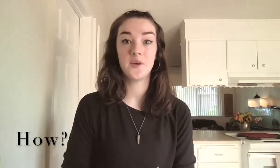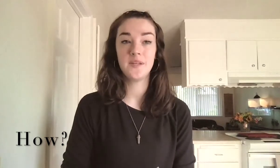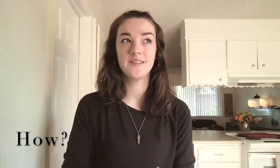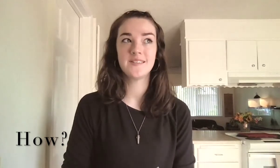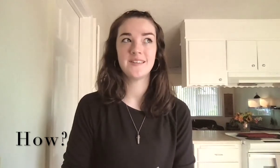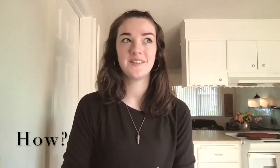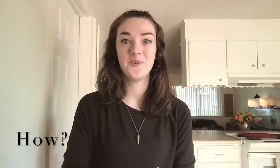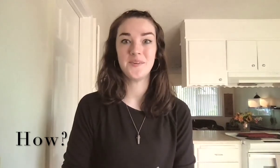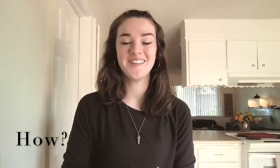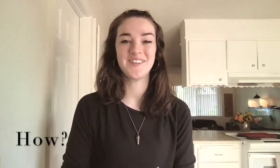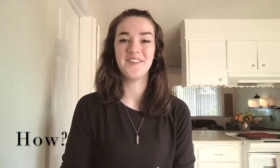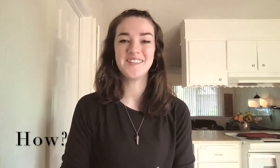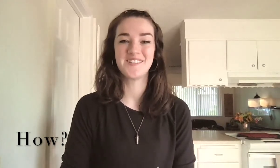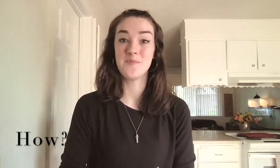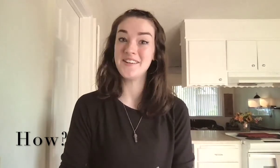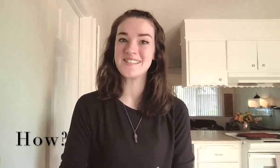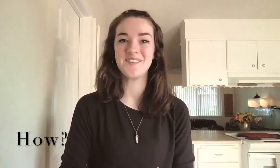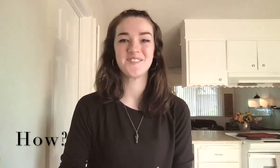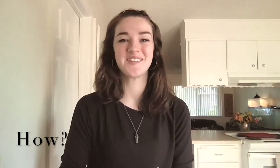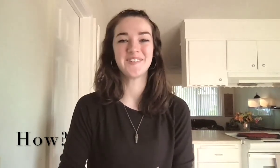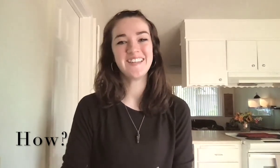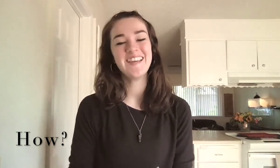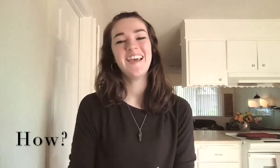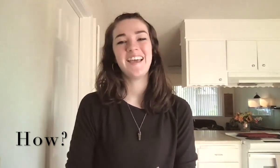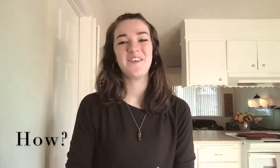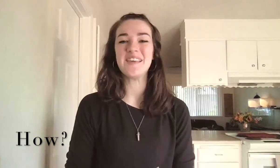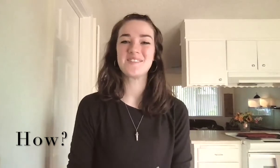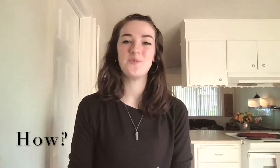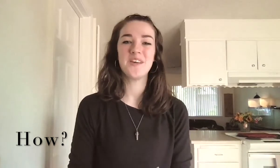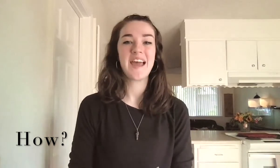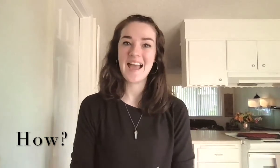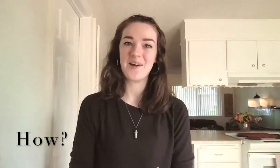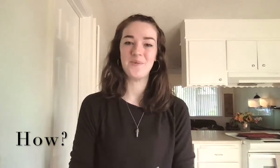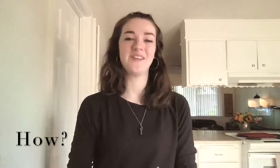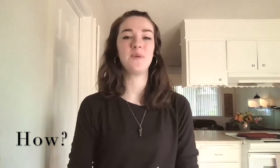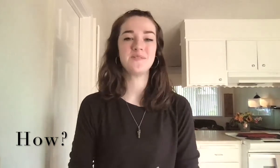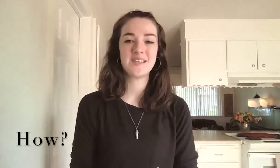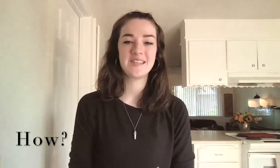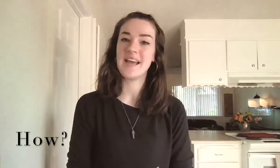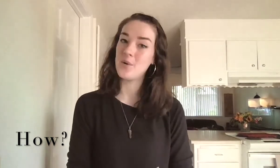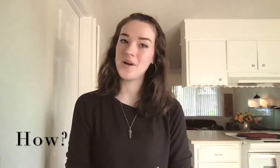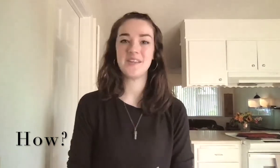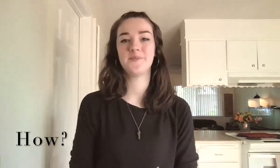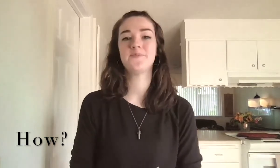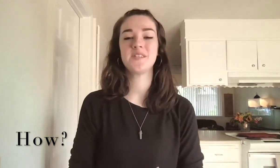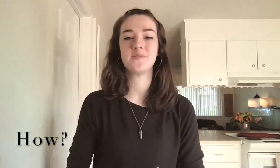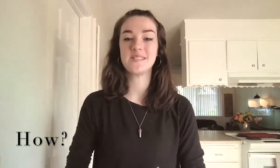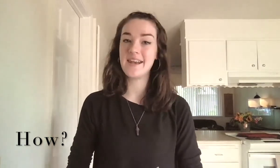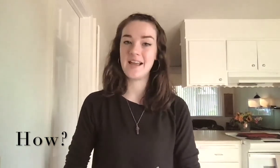learned it the other week, so let's just remind ourselves of this word, is the word how, and we use this in how are you. So to sign how,